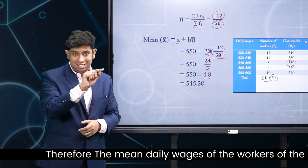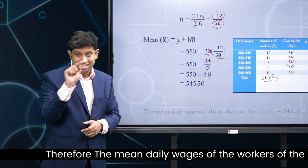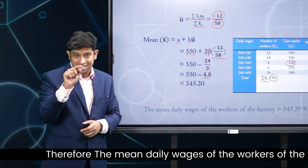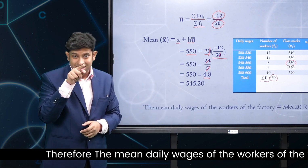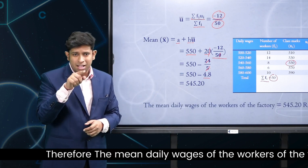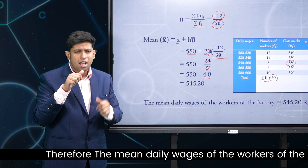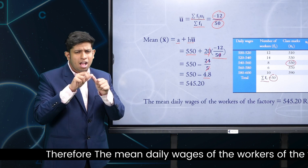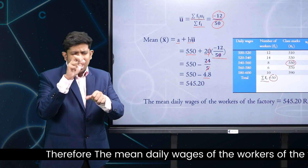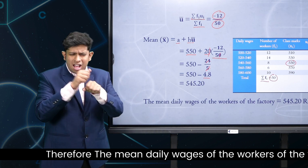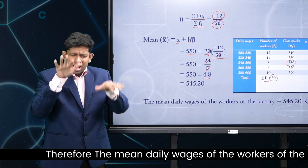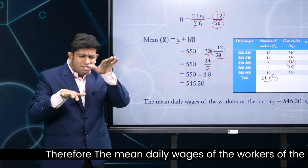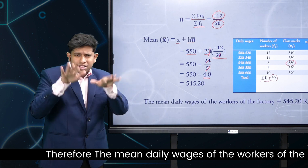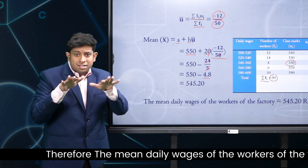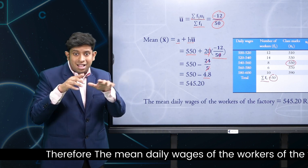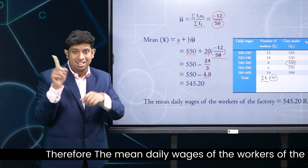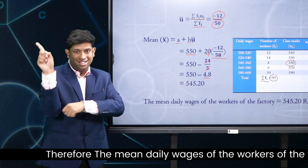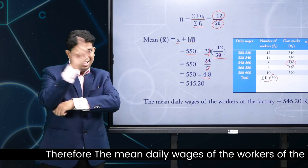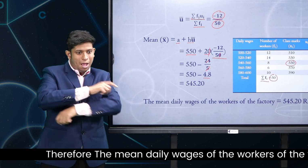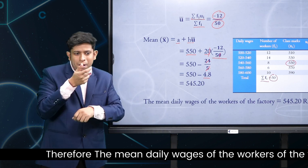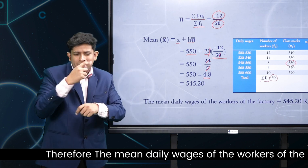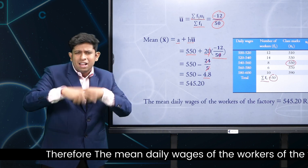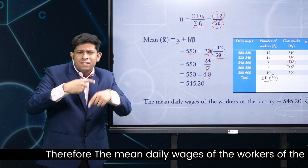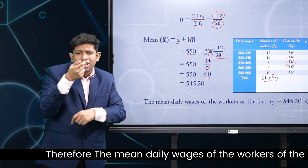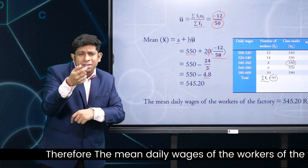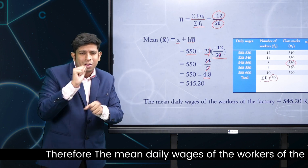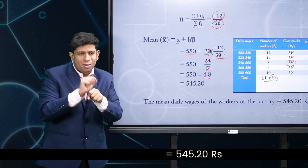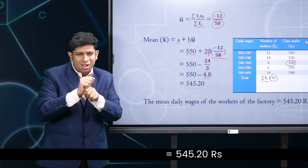Therefore, the mean daily wages of the workers of the factory is